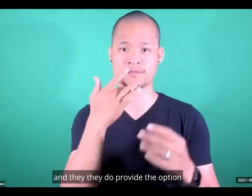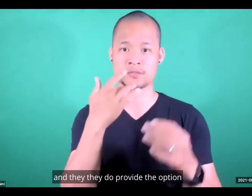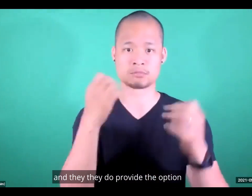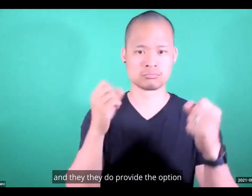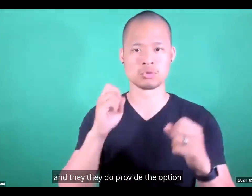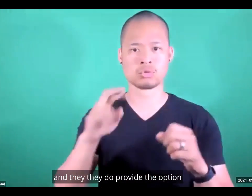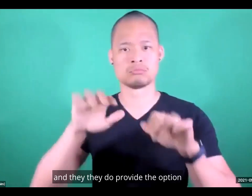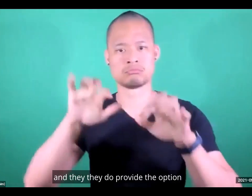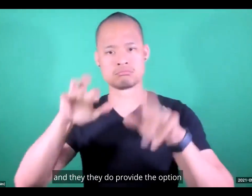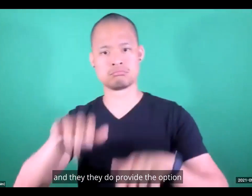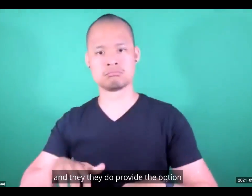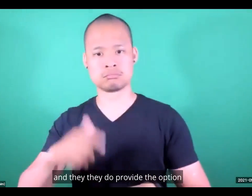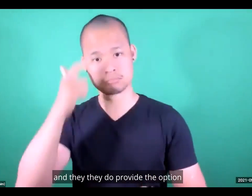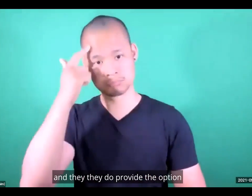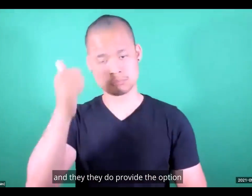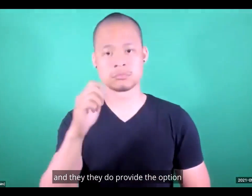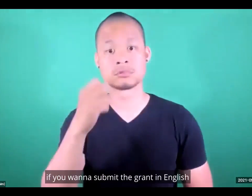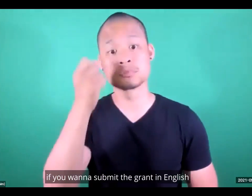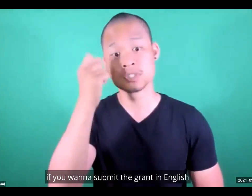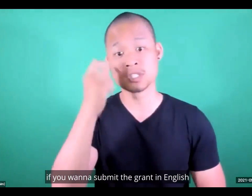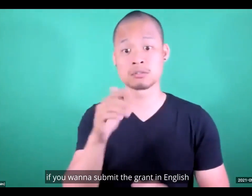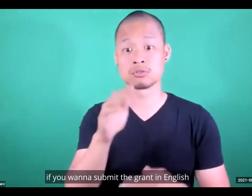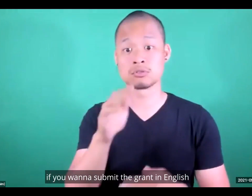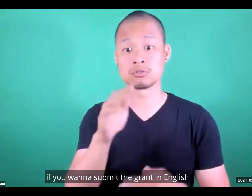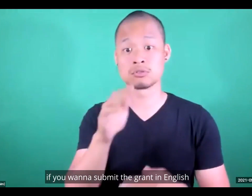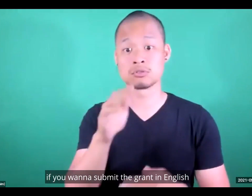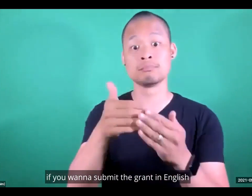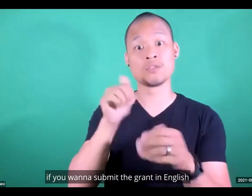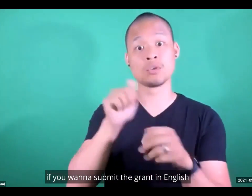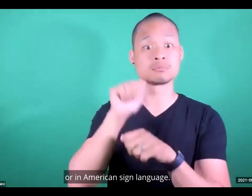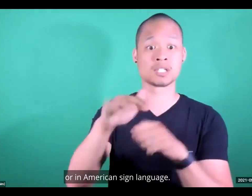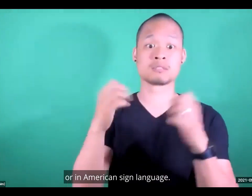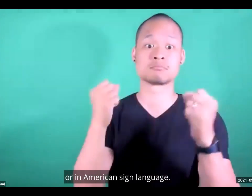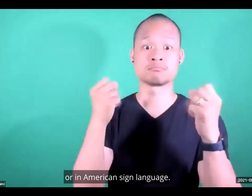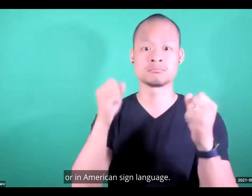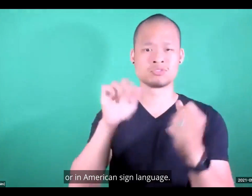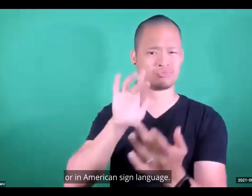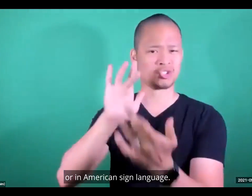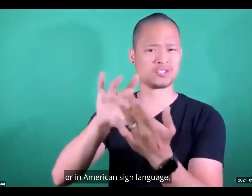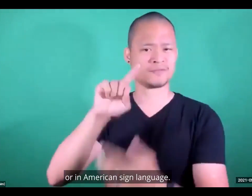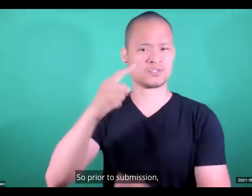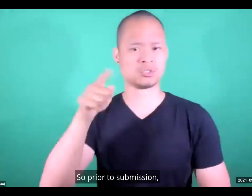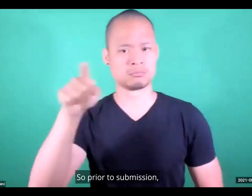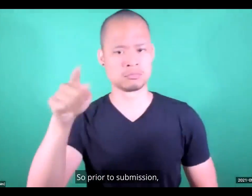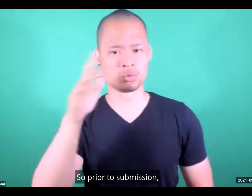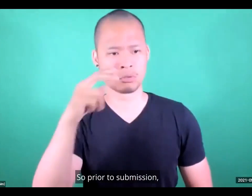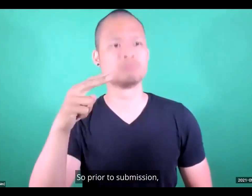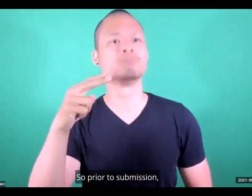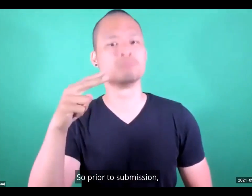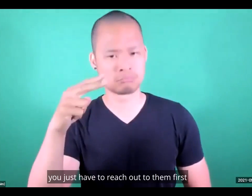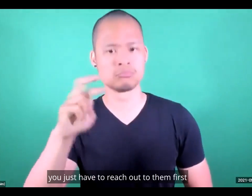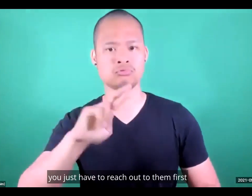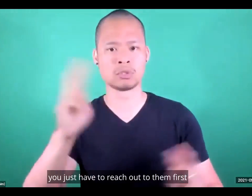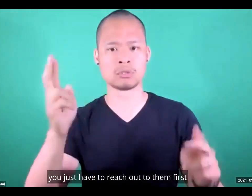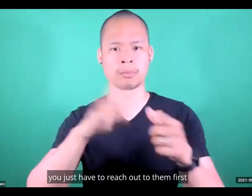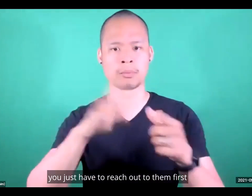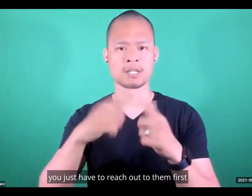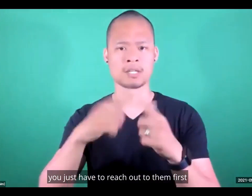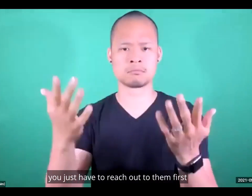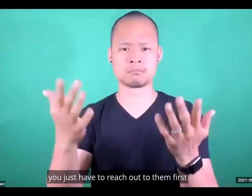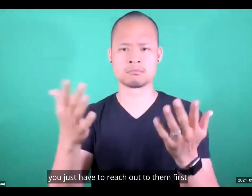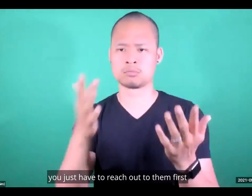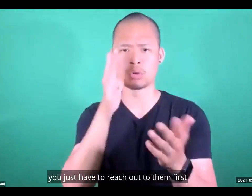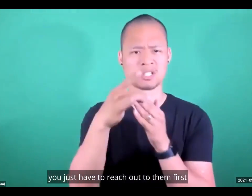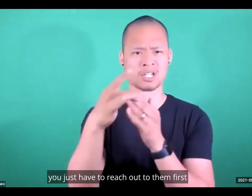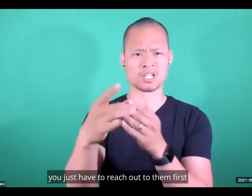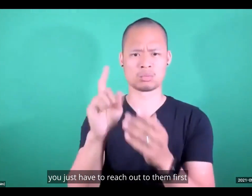And they do provide the option if you want to submit the grant in English or in American Sign Language. So prior to submission, you just have to reach out to